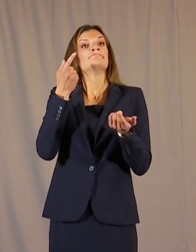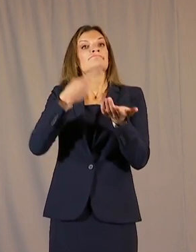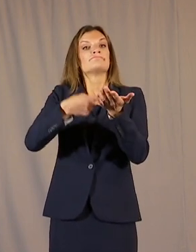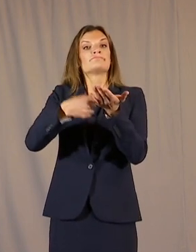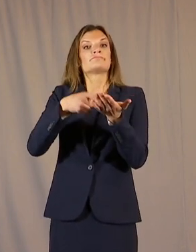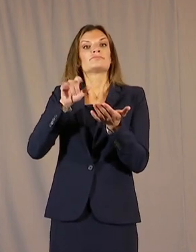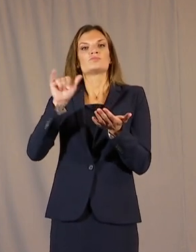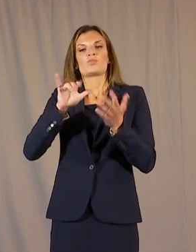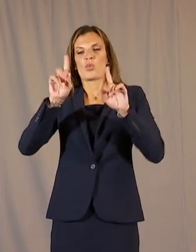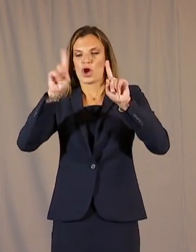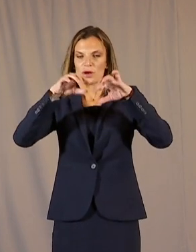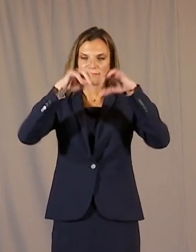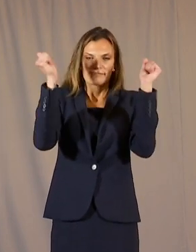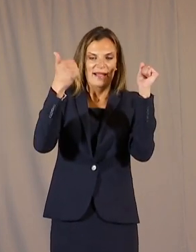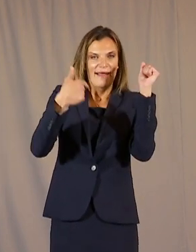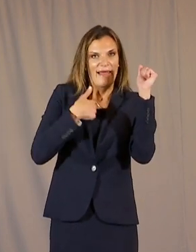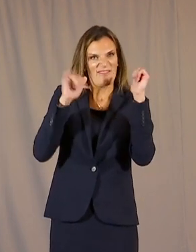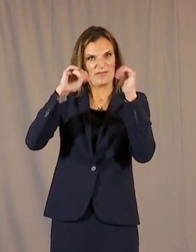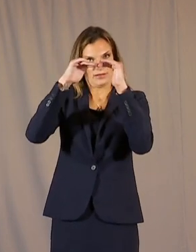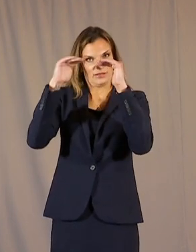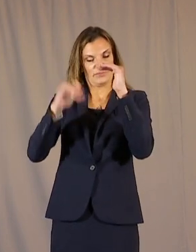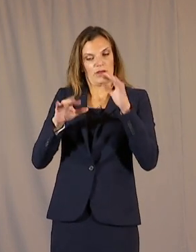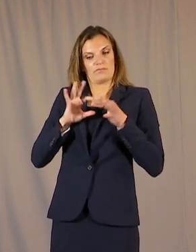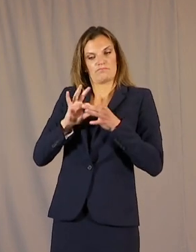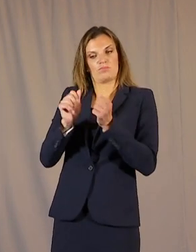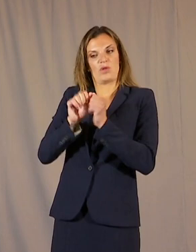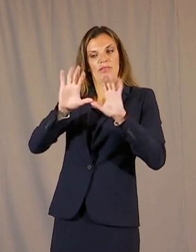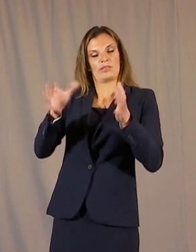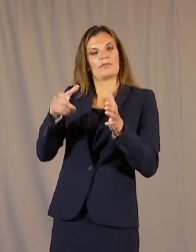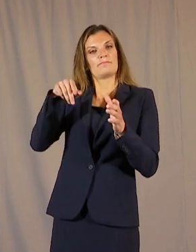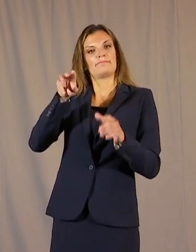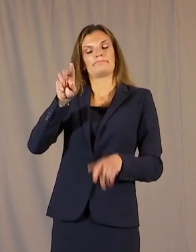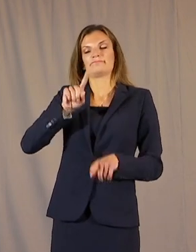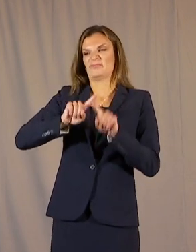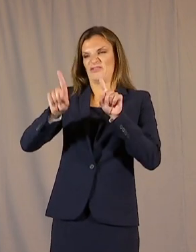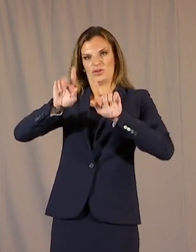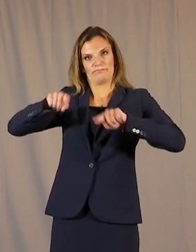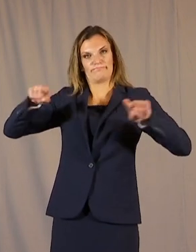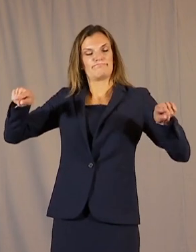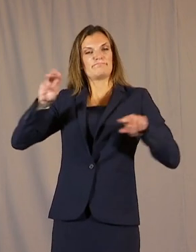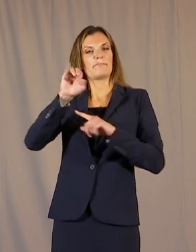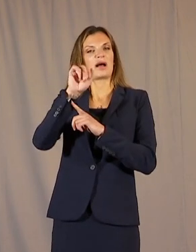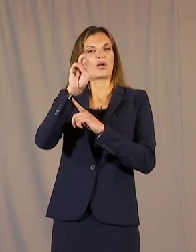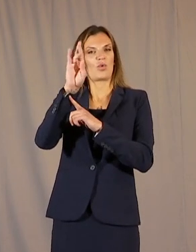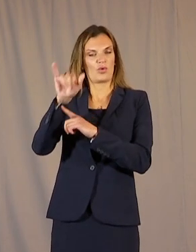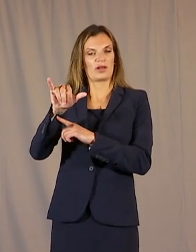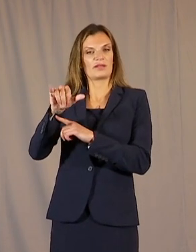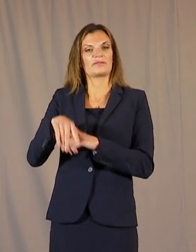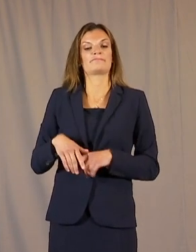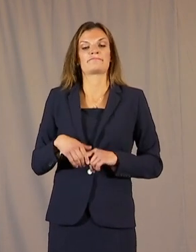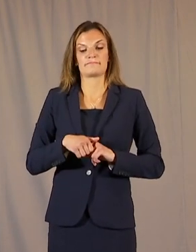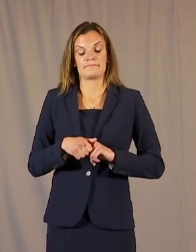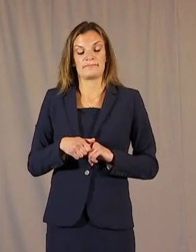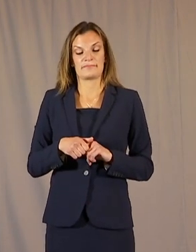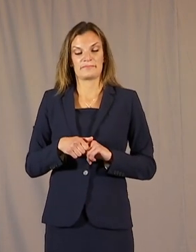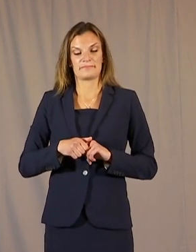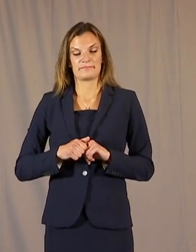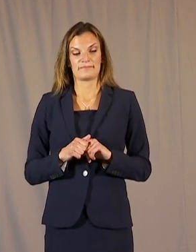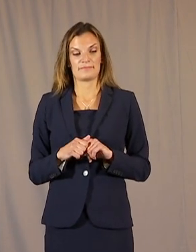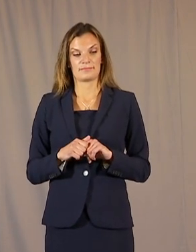among minority groups. His work with MDHHS has expanded with